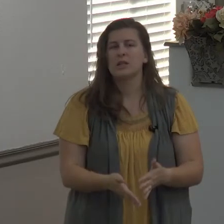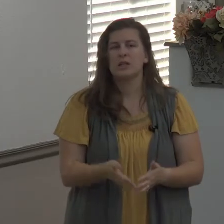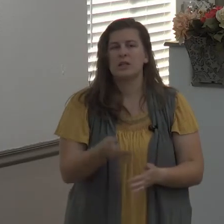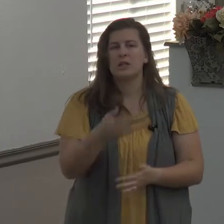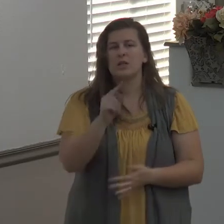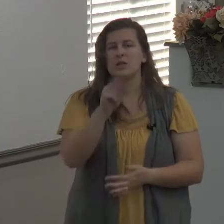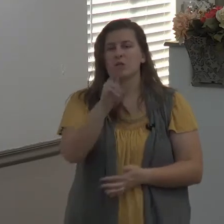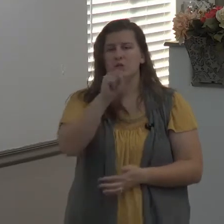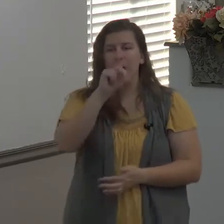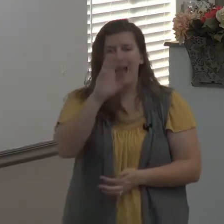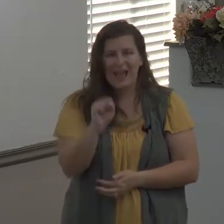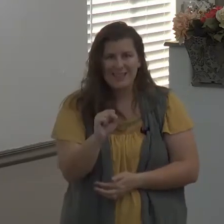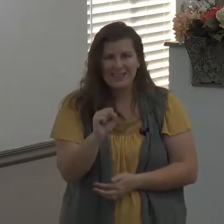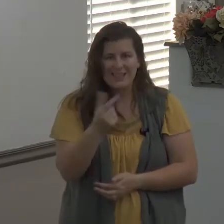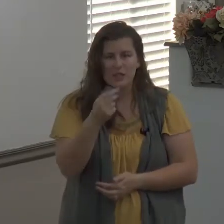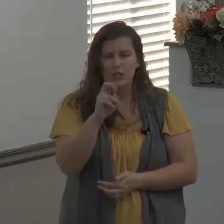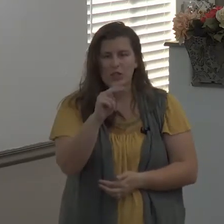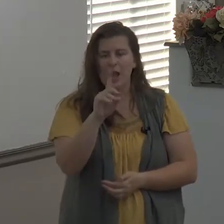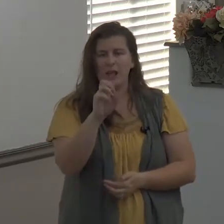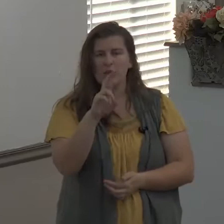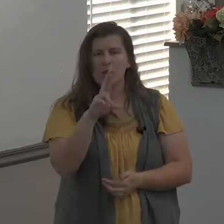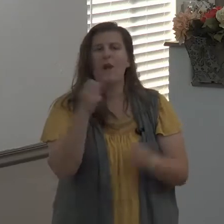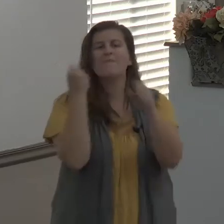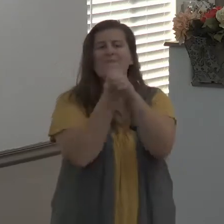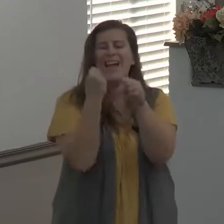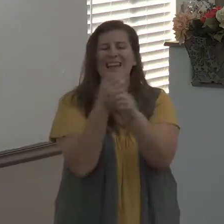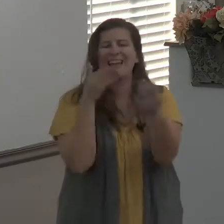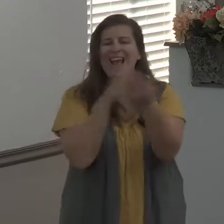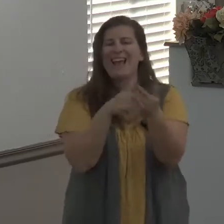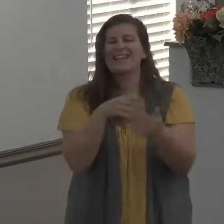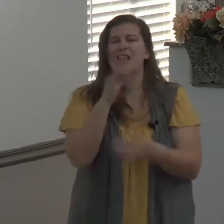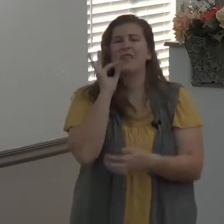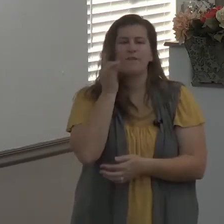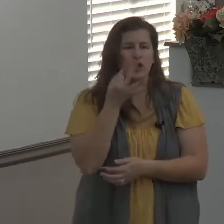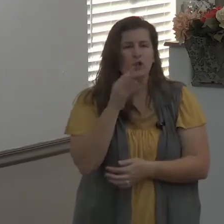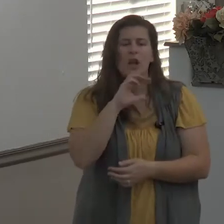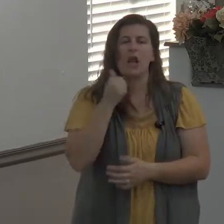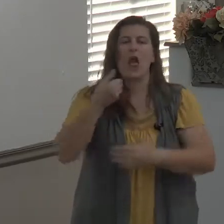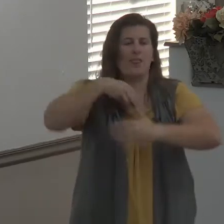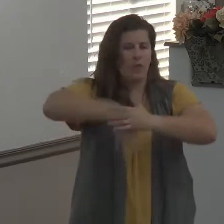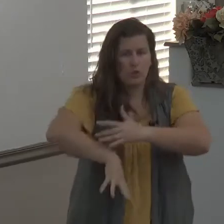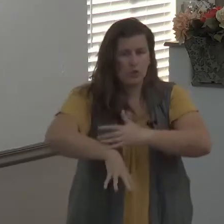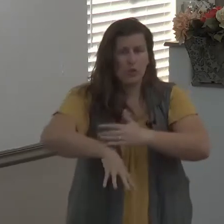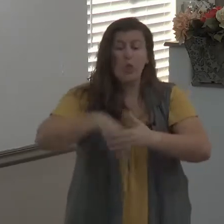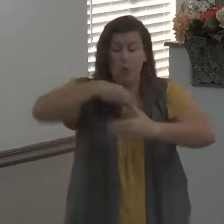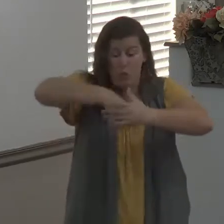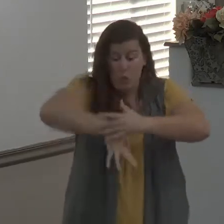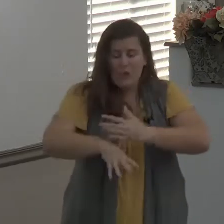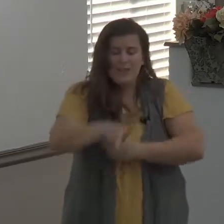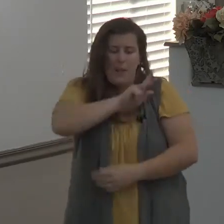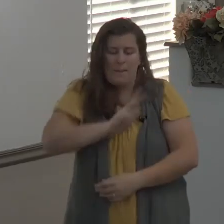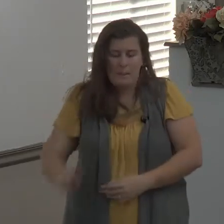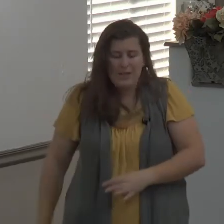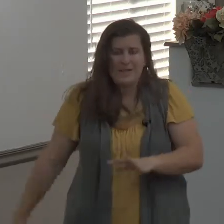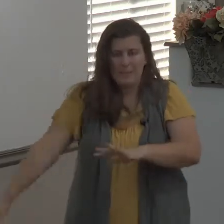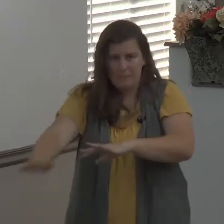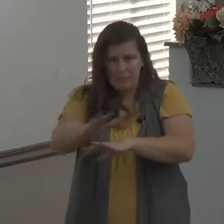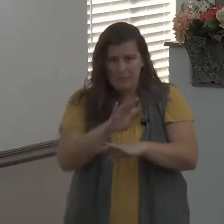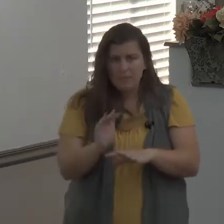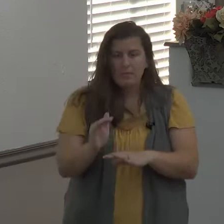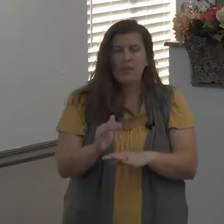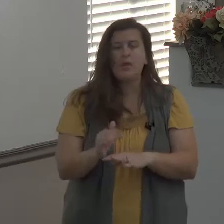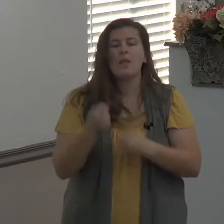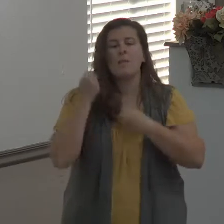attack to the sodomite, to the homosexual, to the transgender individual, I'm fighting the fruit, not the